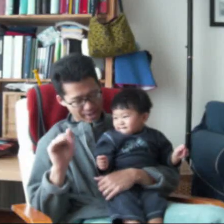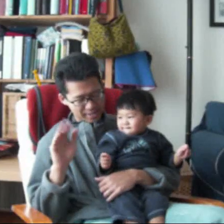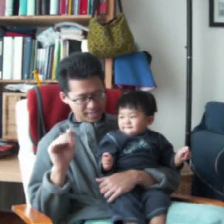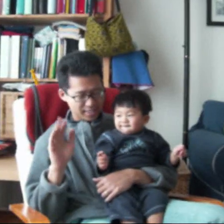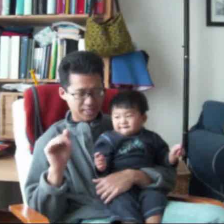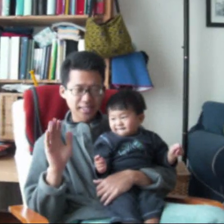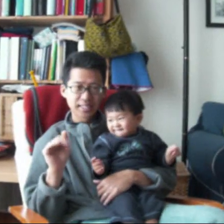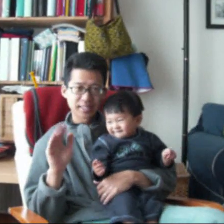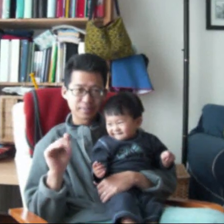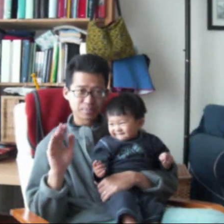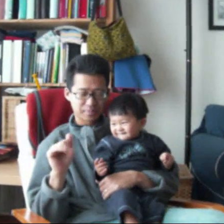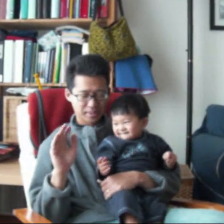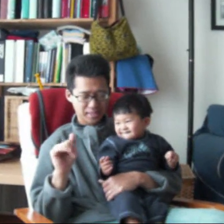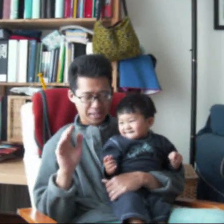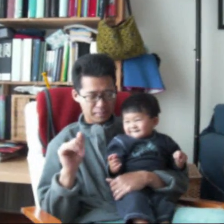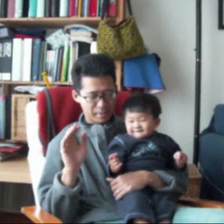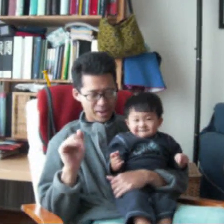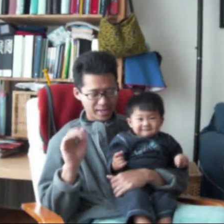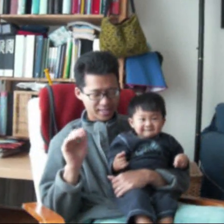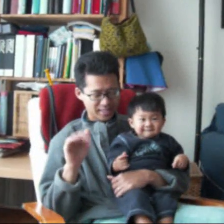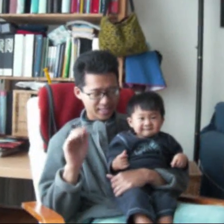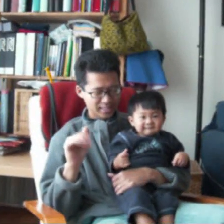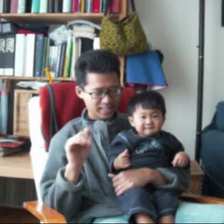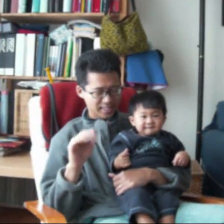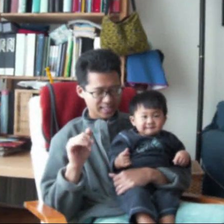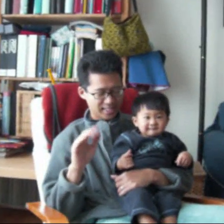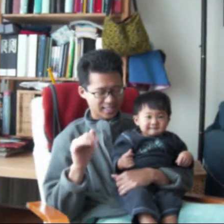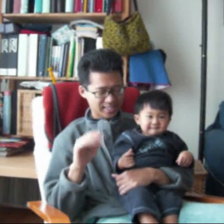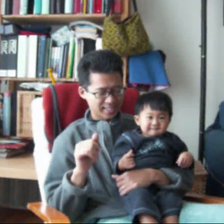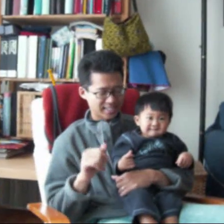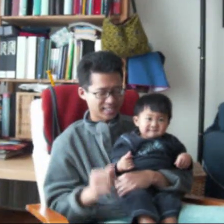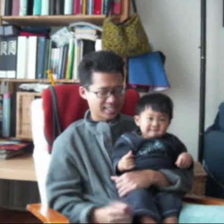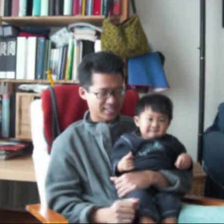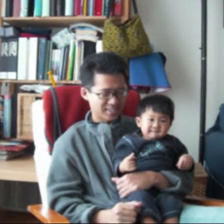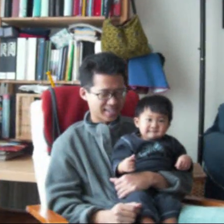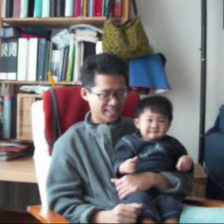bye. Bye bye. Okay.